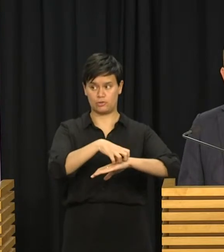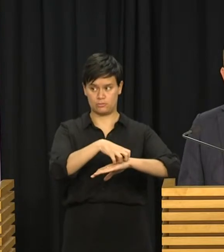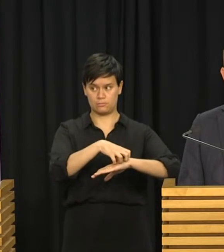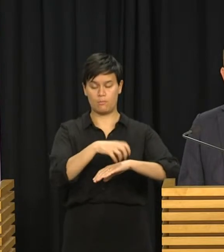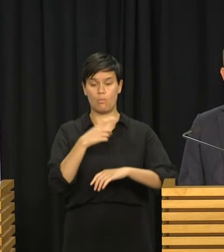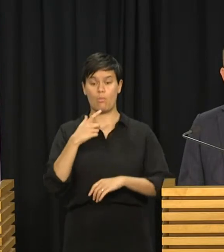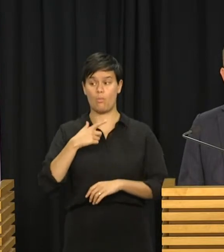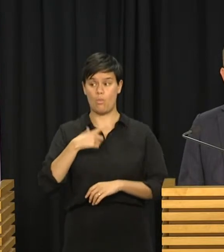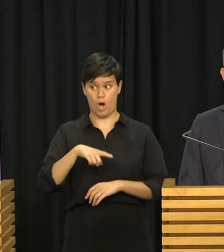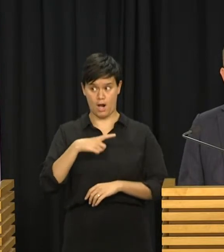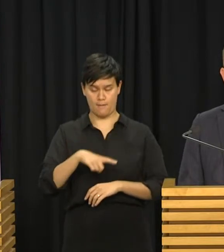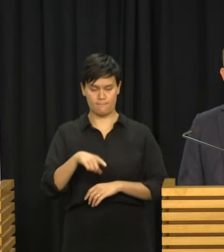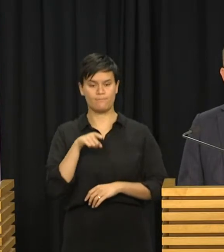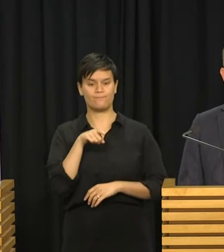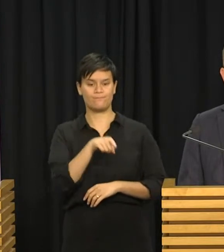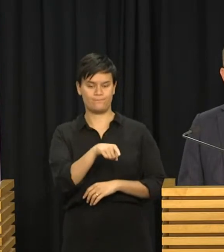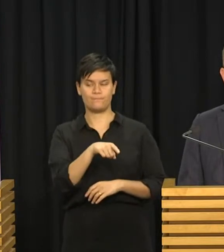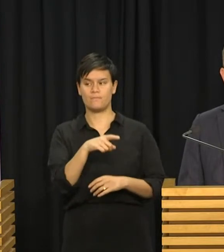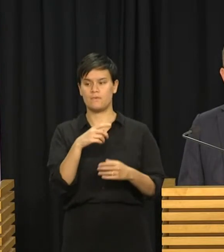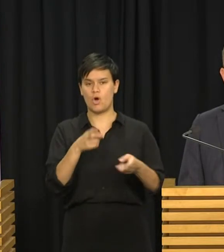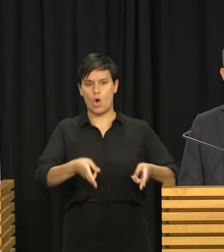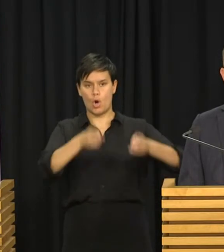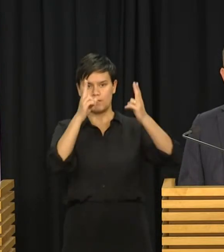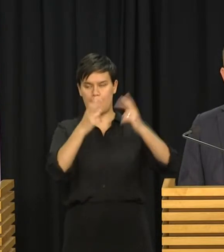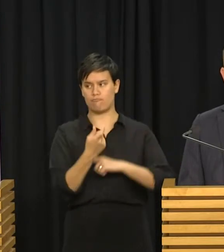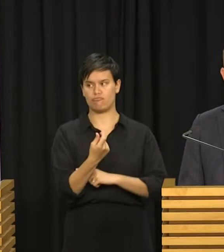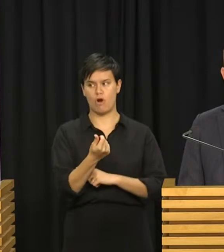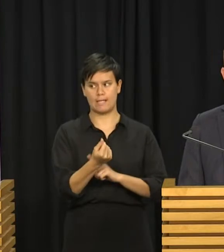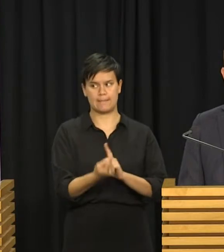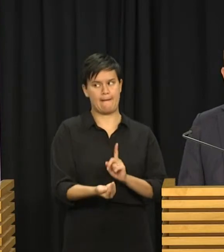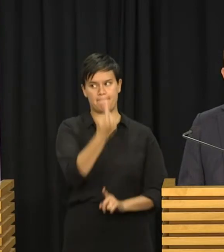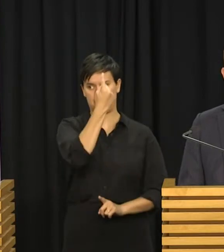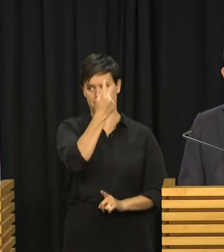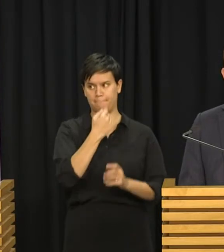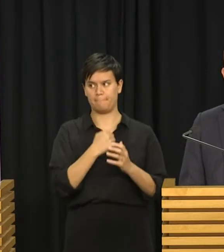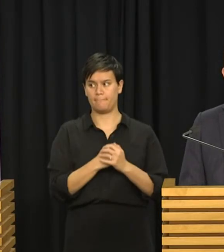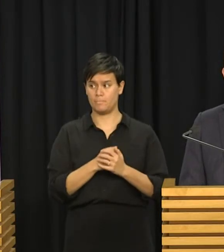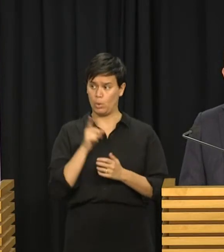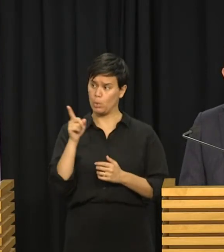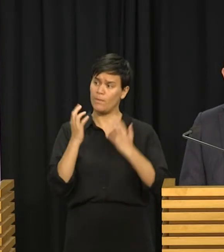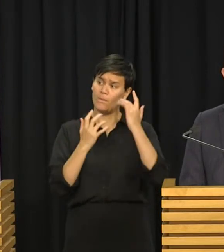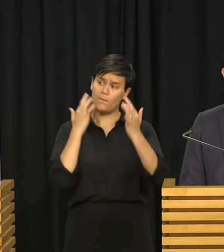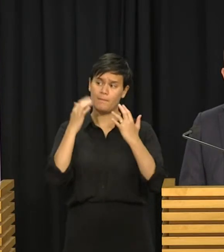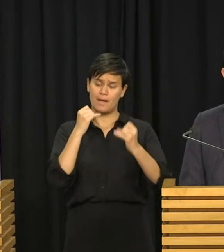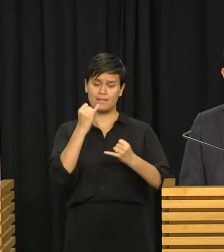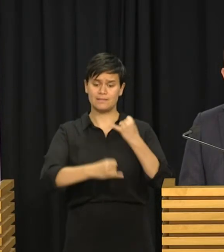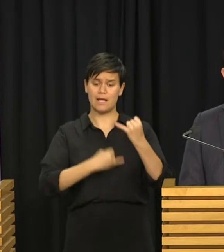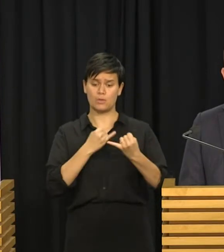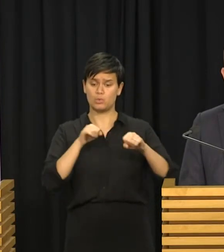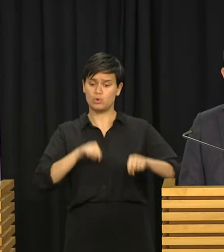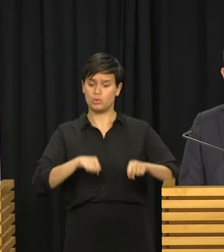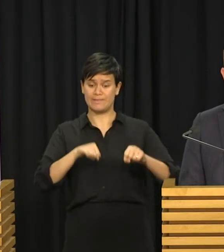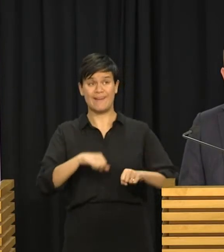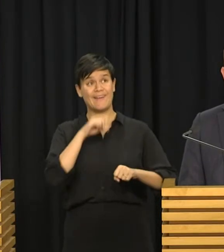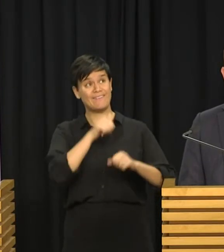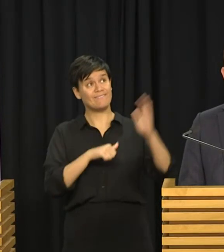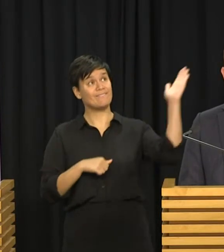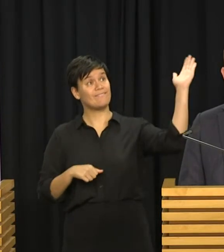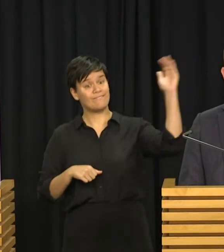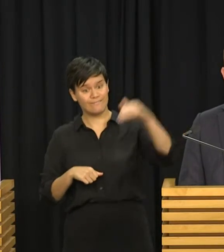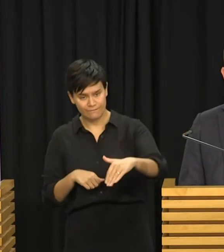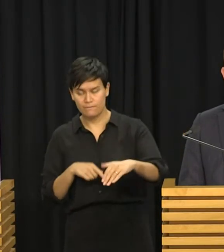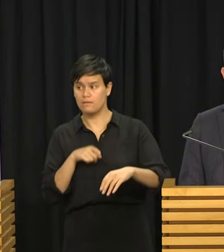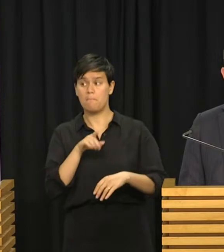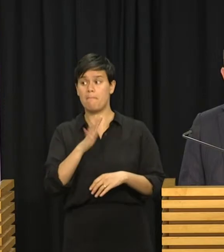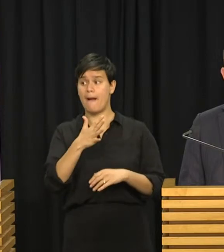I was wondering, is there any consideration for international students coming in that they would not have to pay the rise in fees or MIQ fees at all,